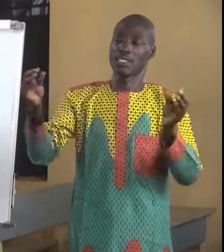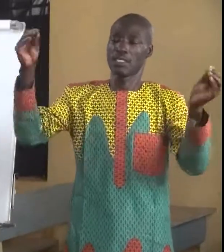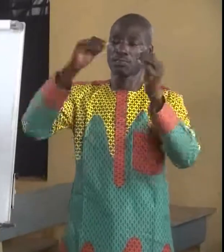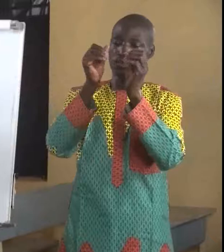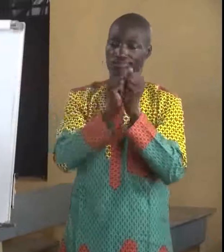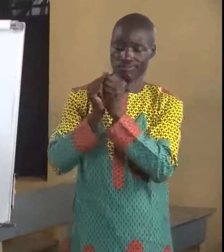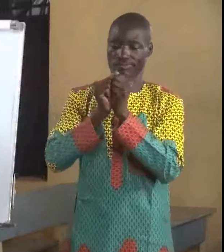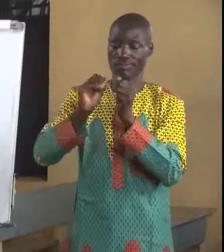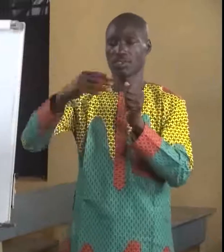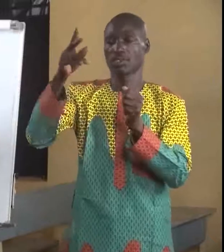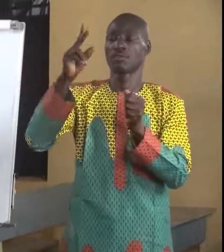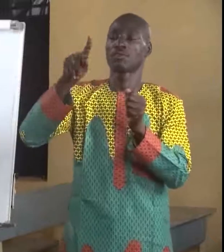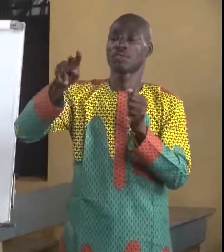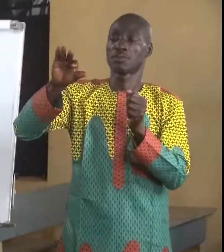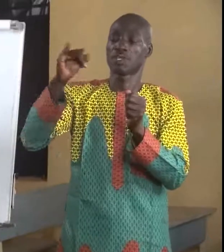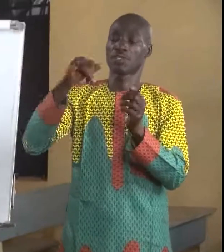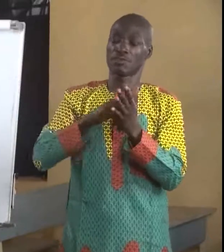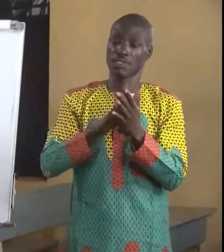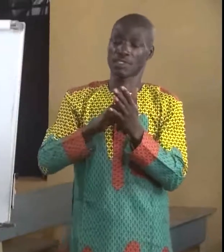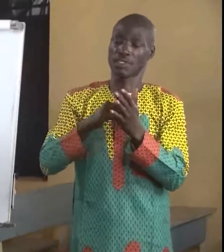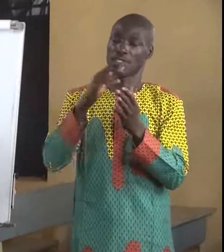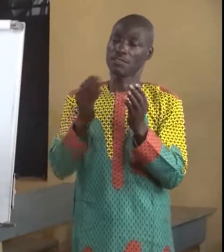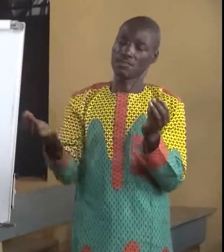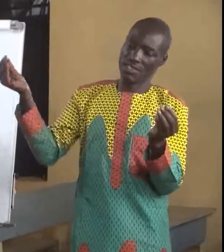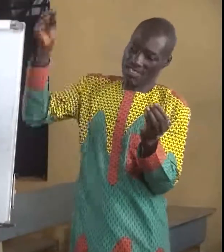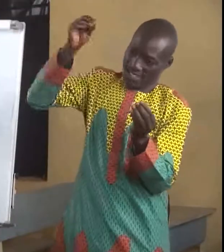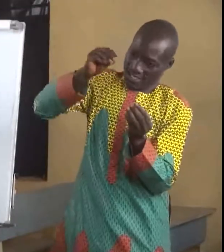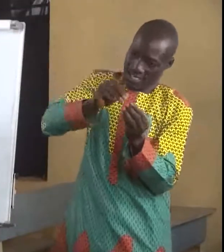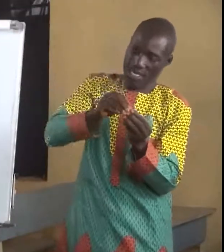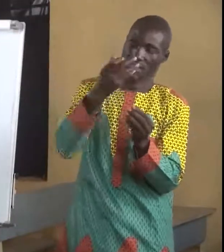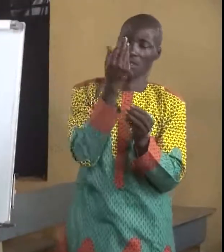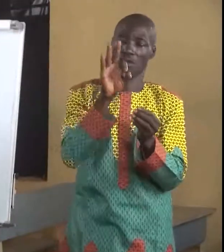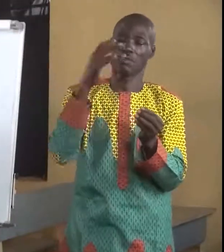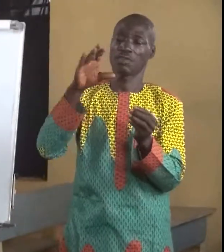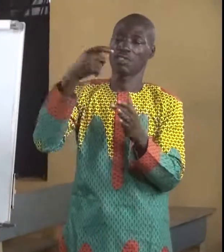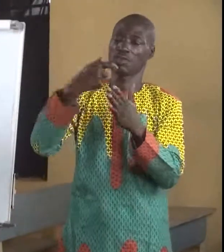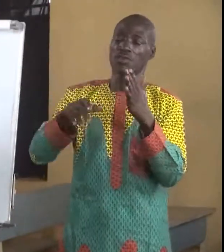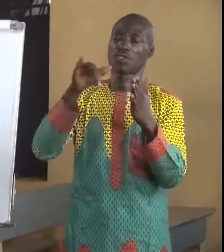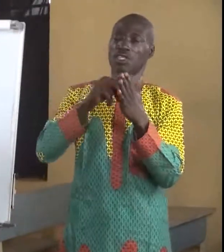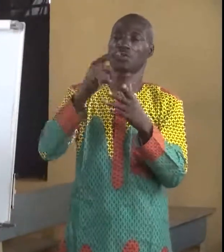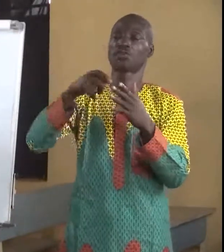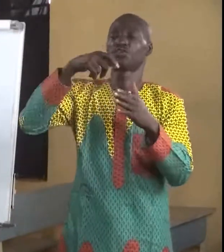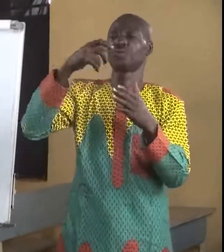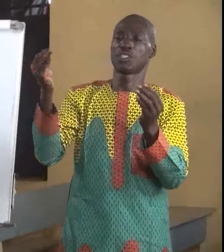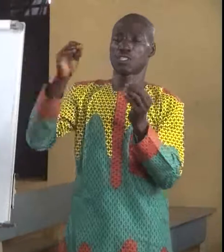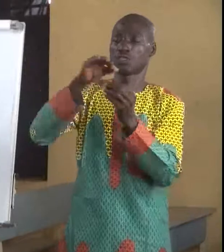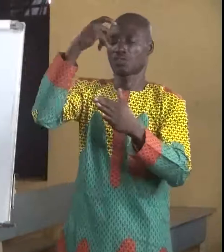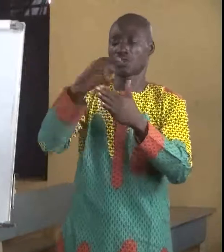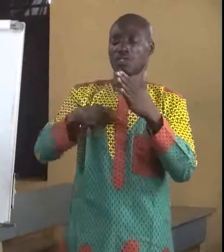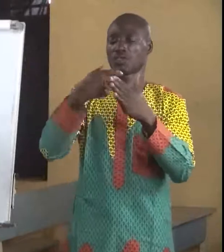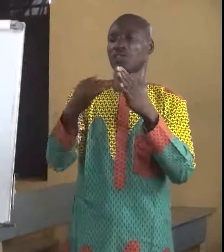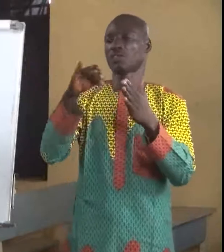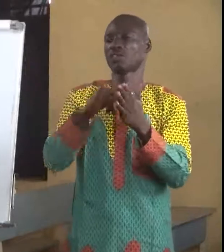of the product. If there is increase in the price of these equipment and raw materials, then there will be increase in the prices of goods and